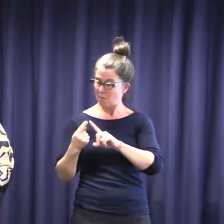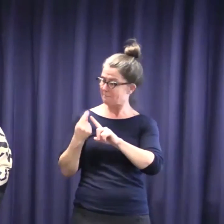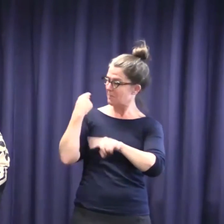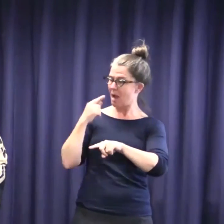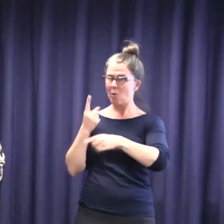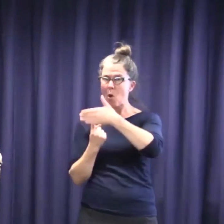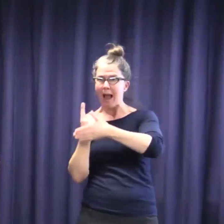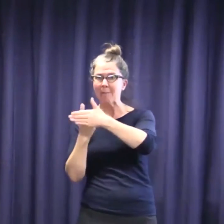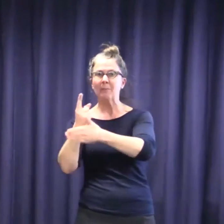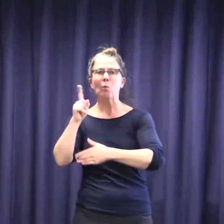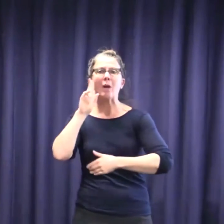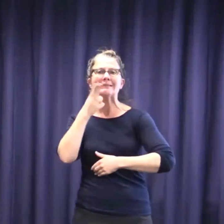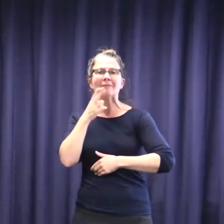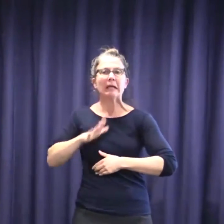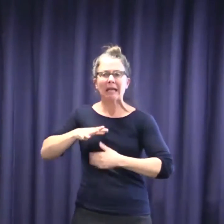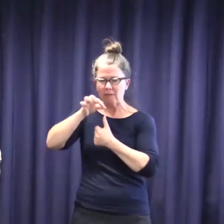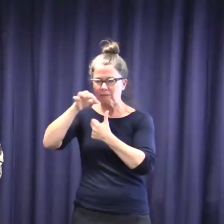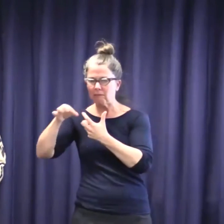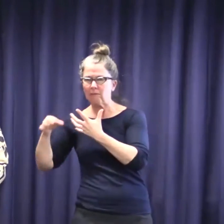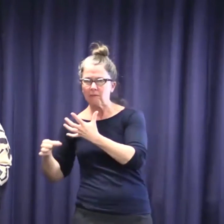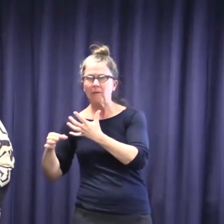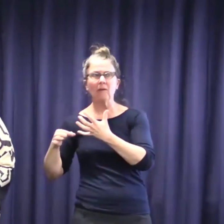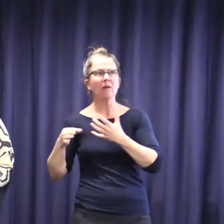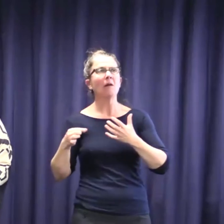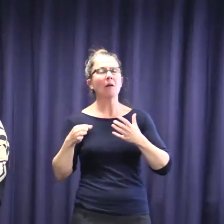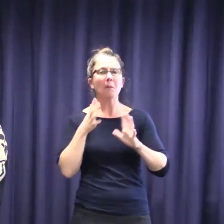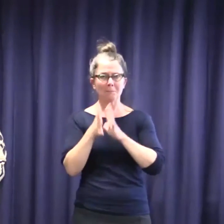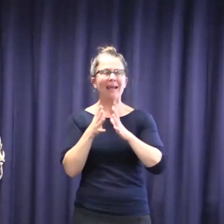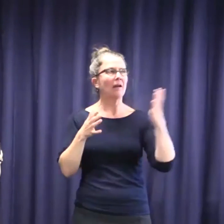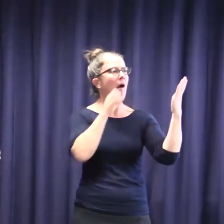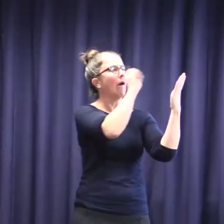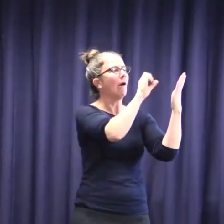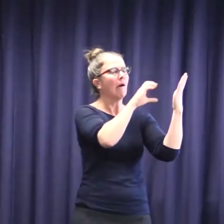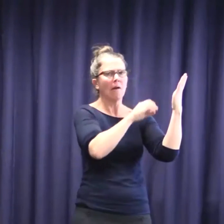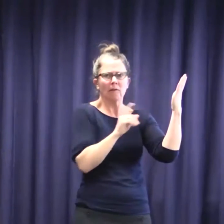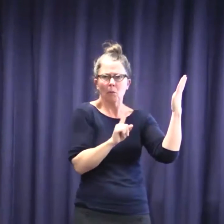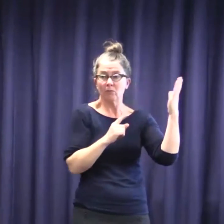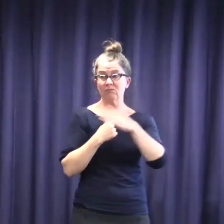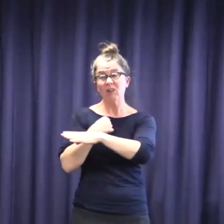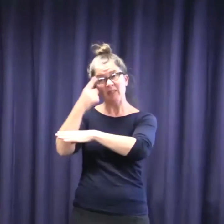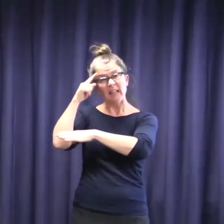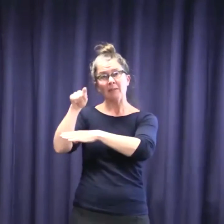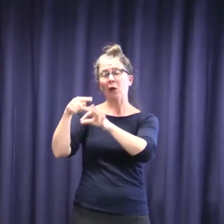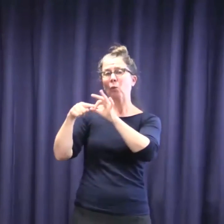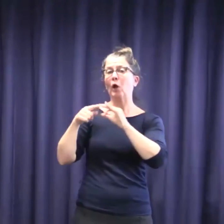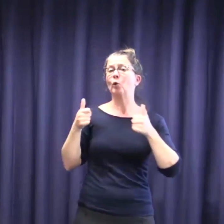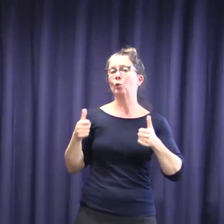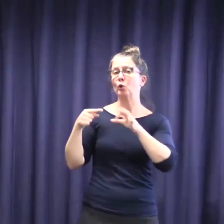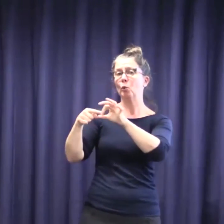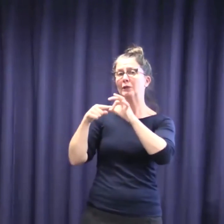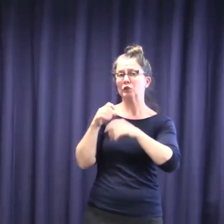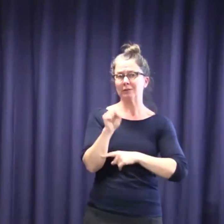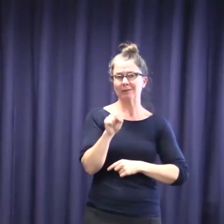Thank you for the question. I think that that is a good question, and yes, we were